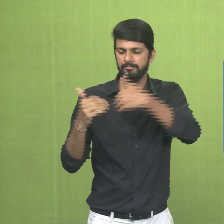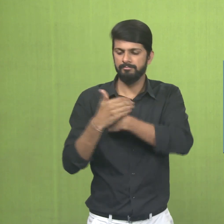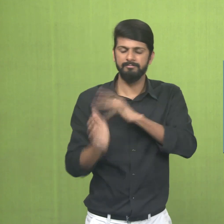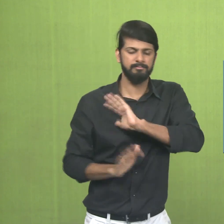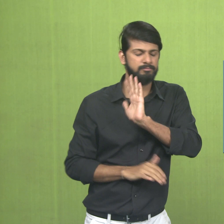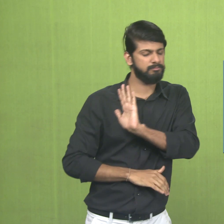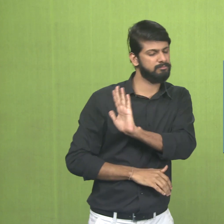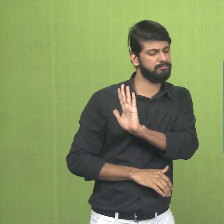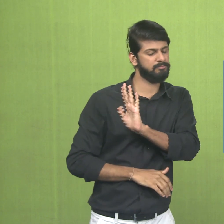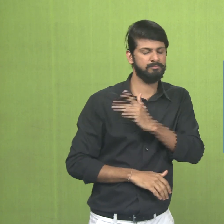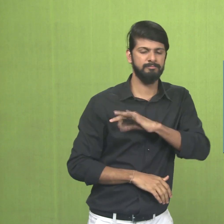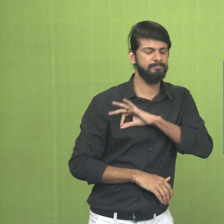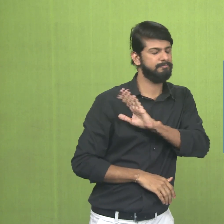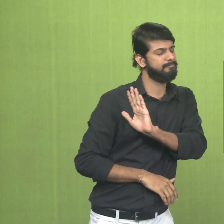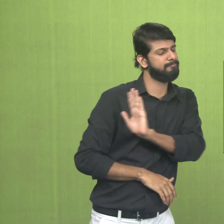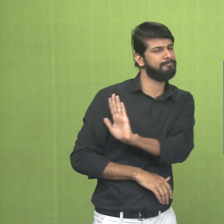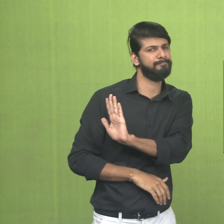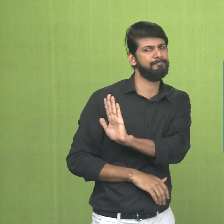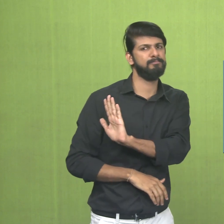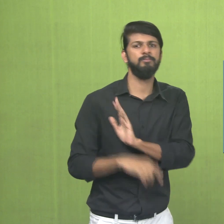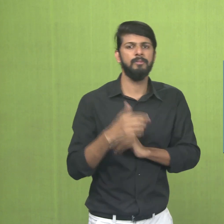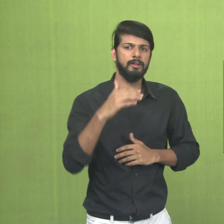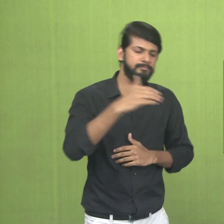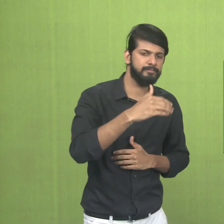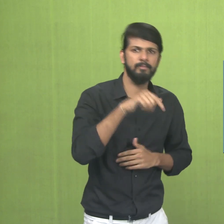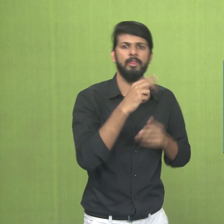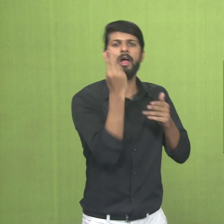Subhadra, and Subhadra is avoiding his embrace.